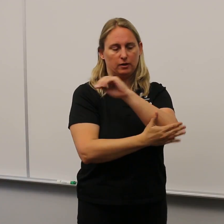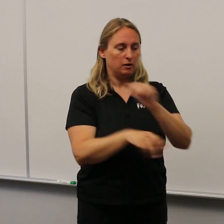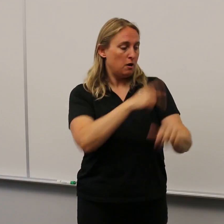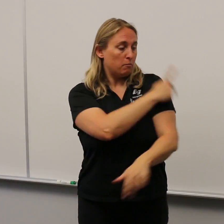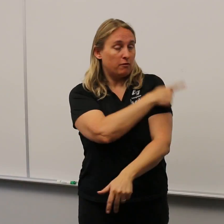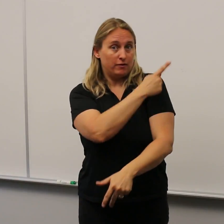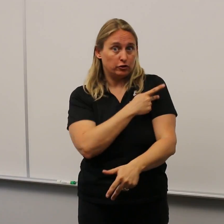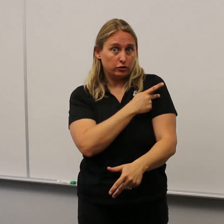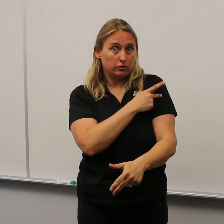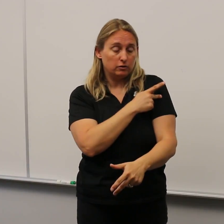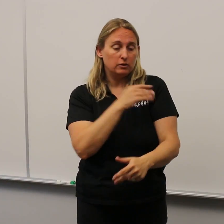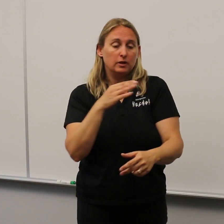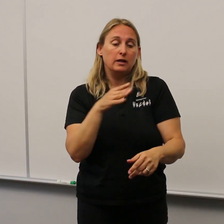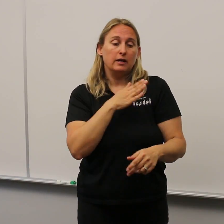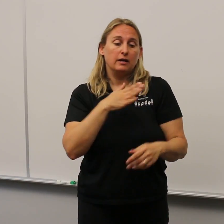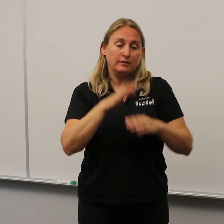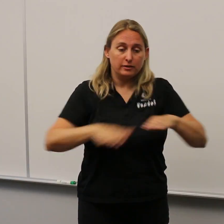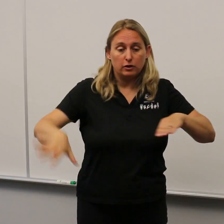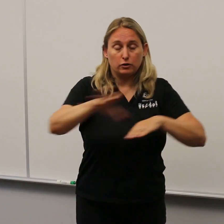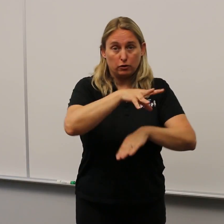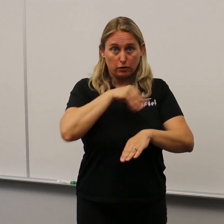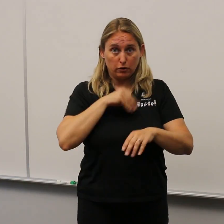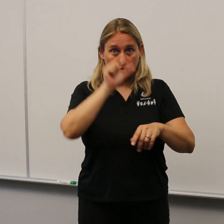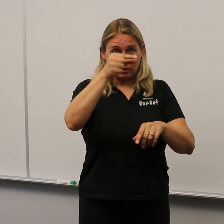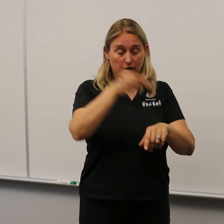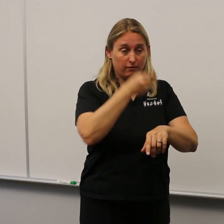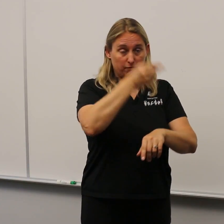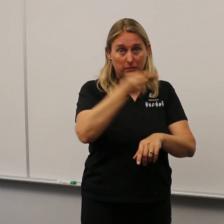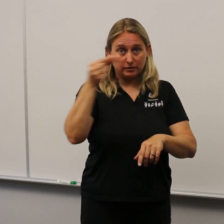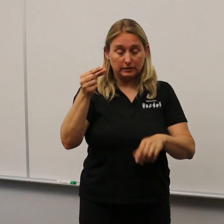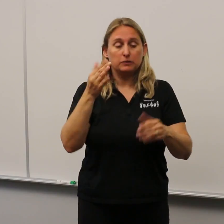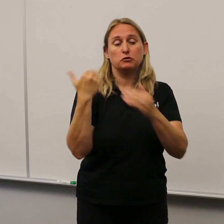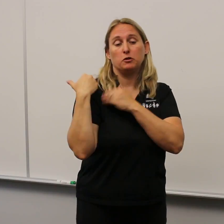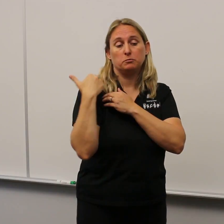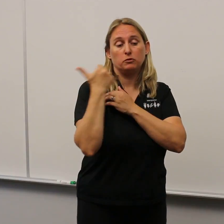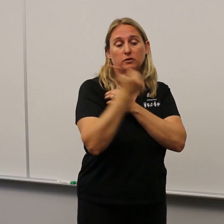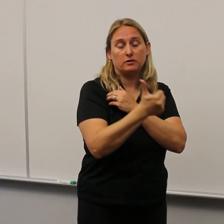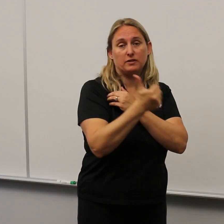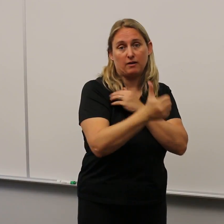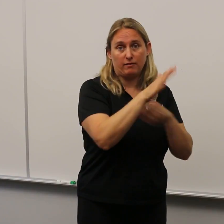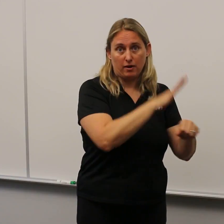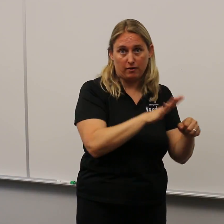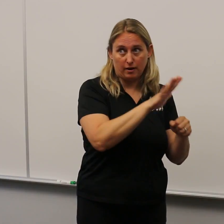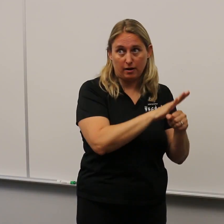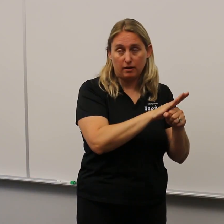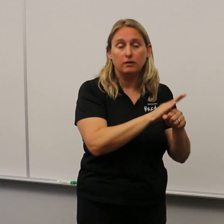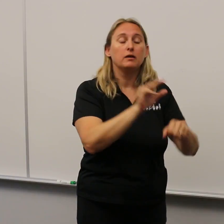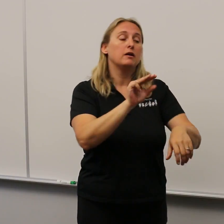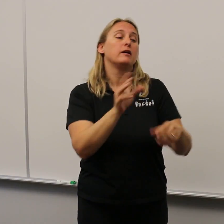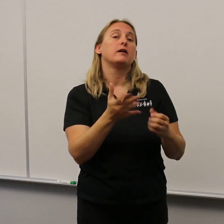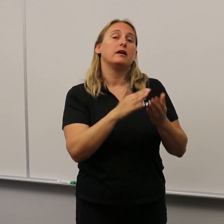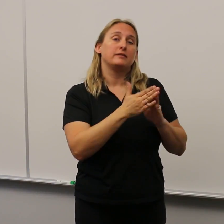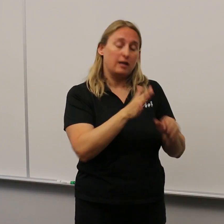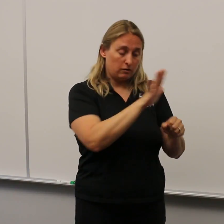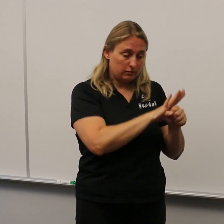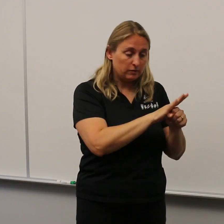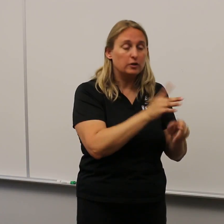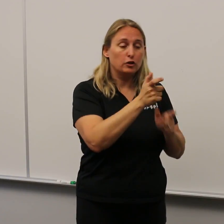territorial governments are responsible for their province or territory, and local or municipal governments manage their city or